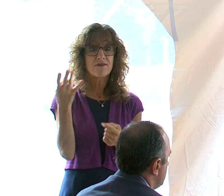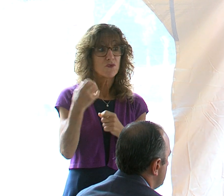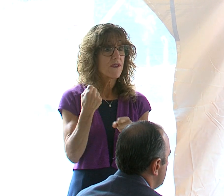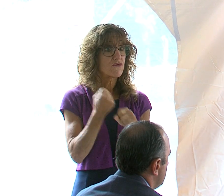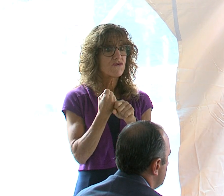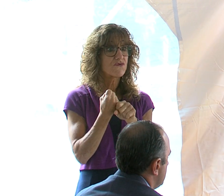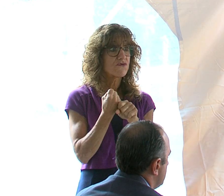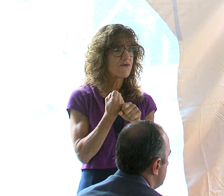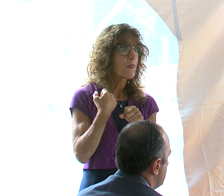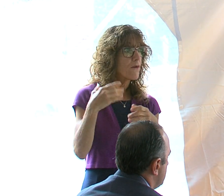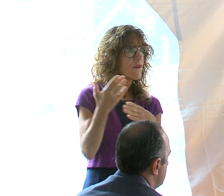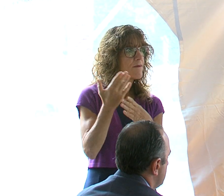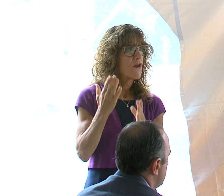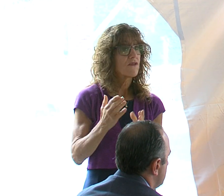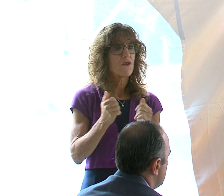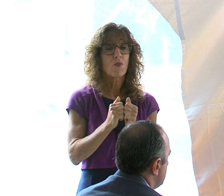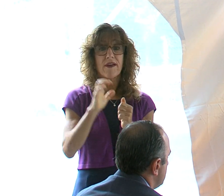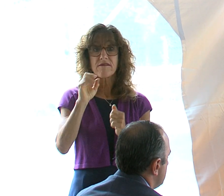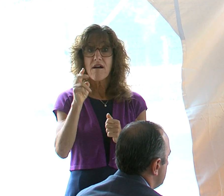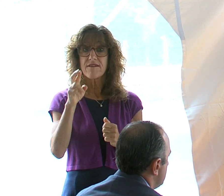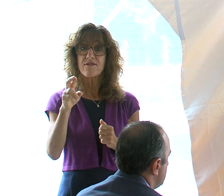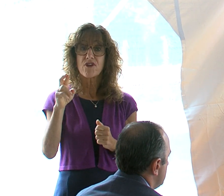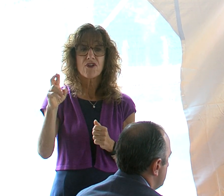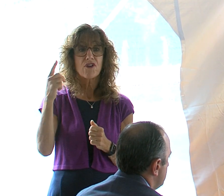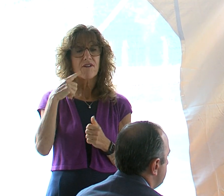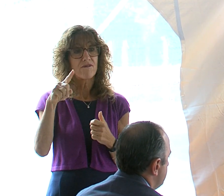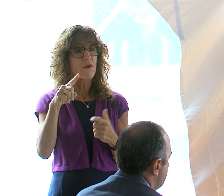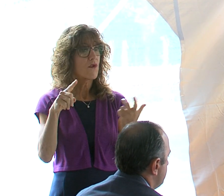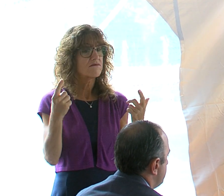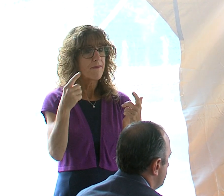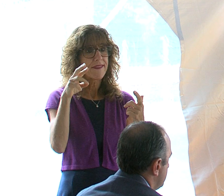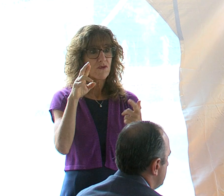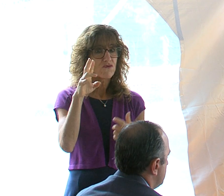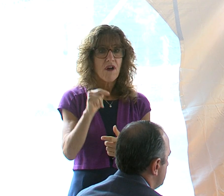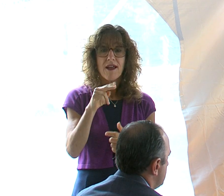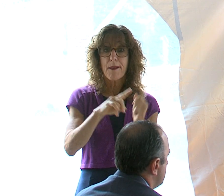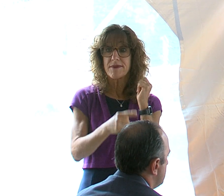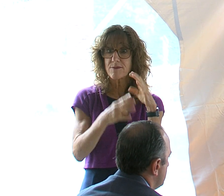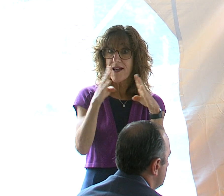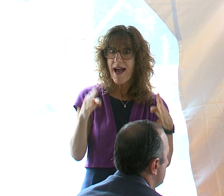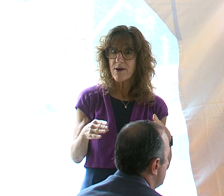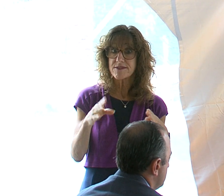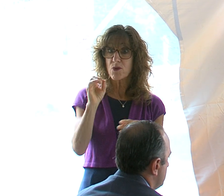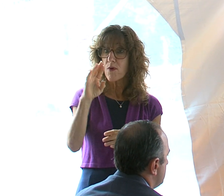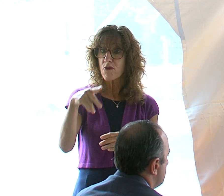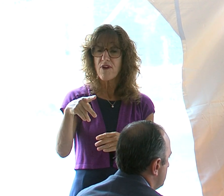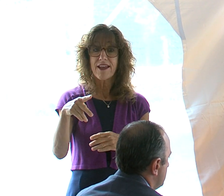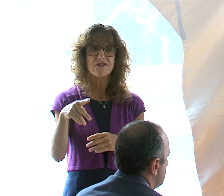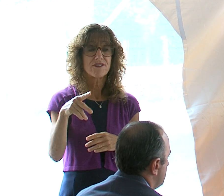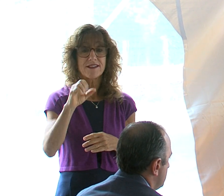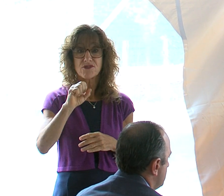years, we've partnered with Conifer for projects like the Preserve at Red Run, as well as with the Episcopal Housing Corporation, Sojourner